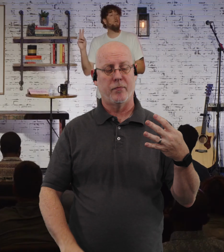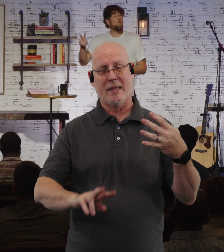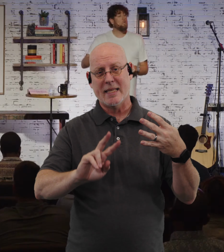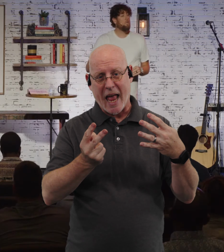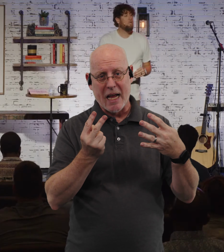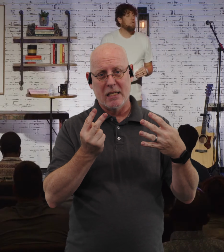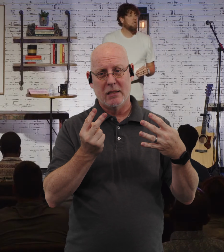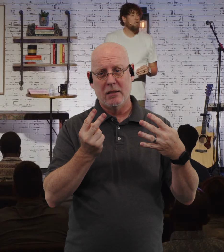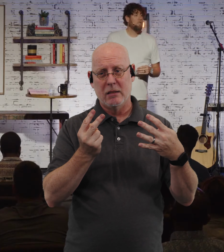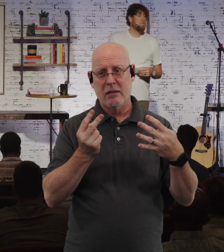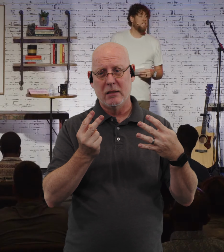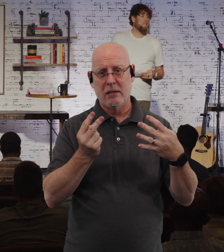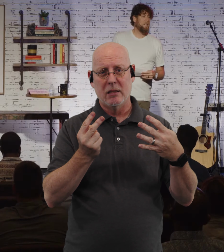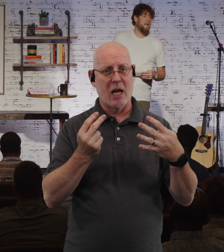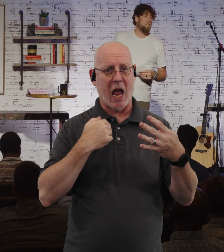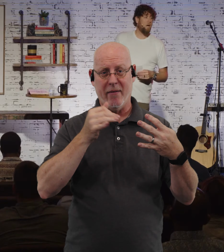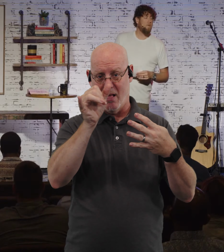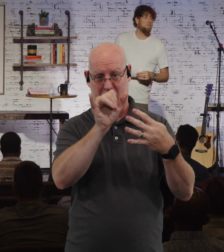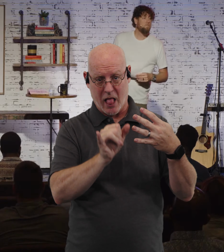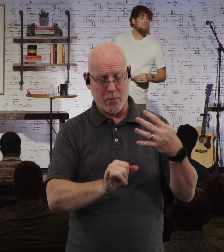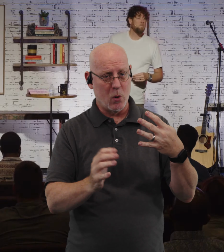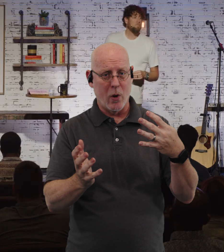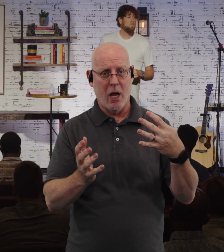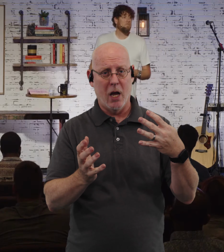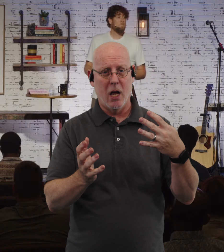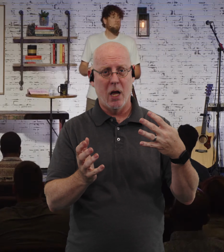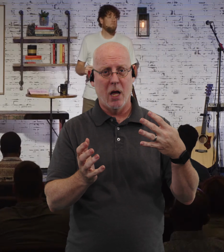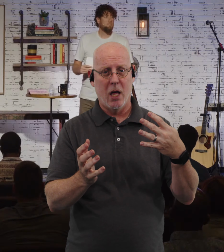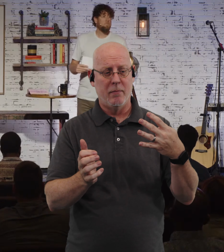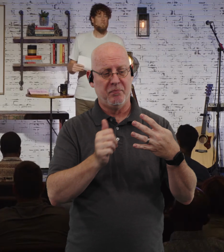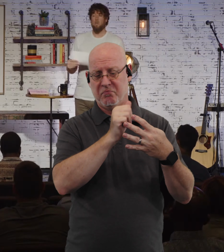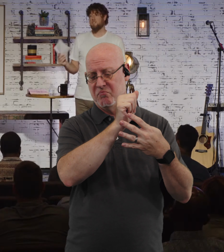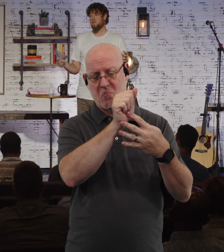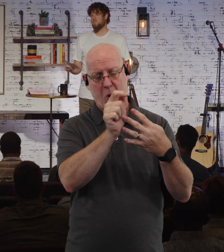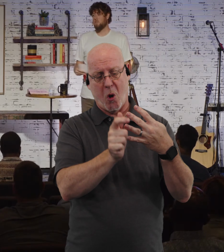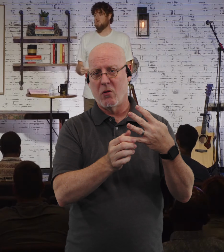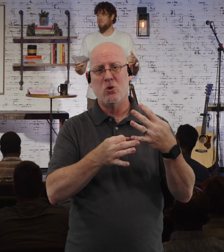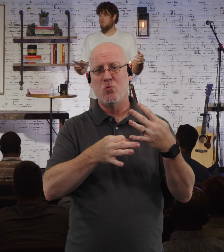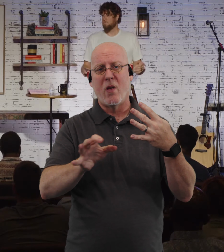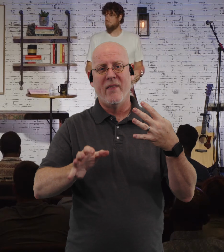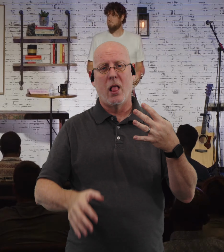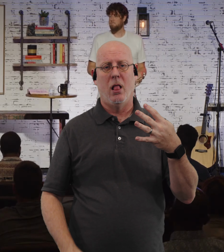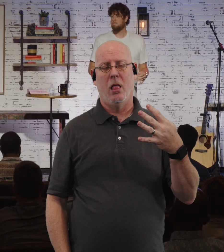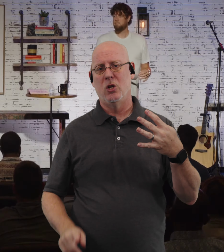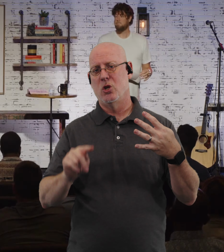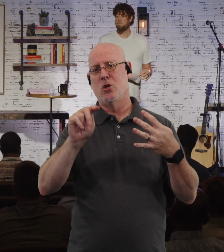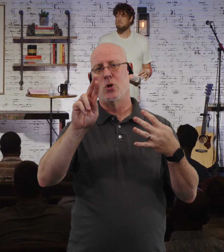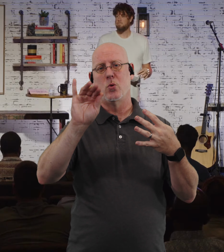Number two, second thing they have in common, is that all these truths are trivial.